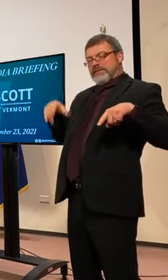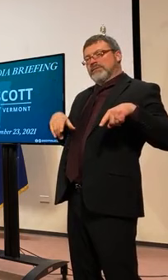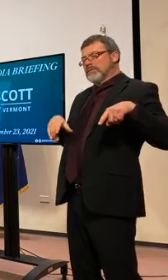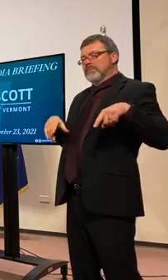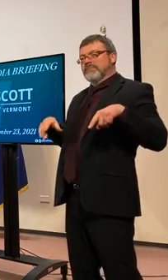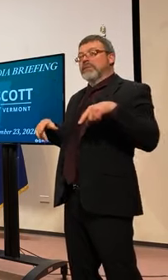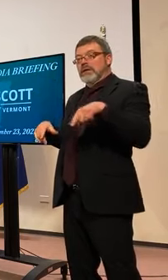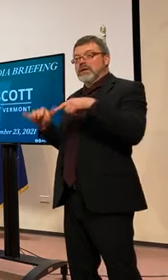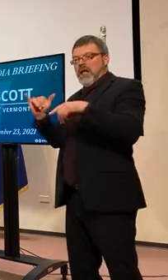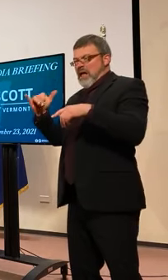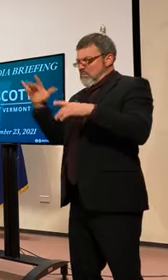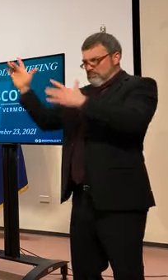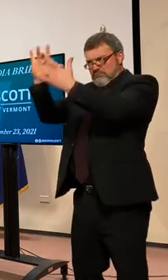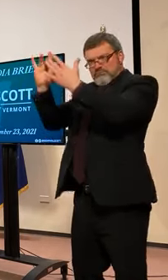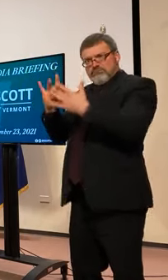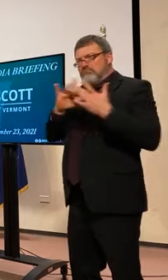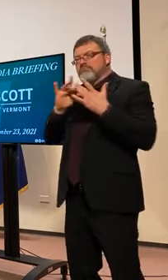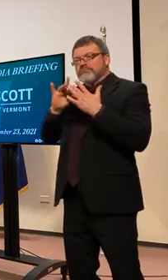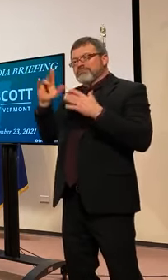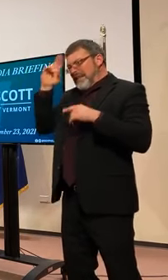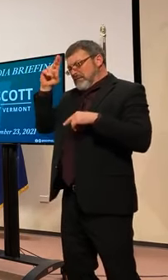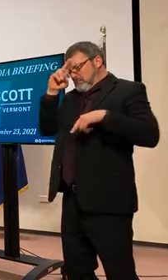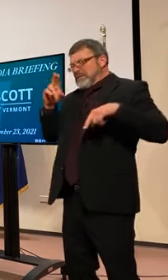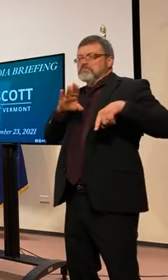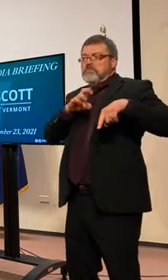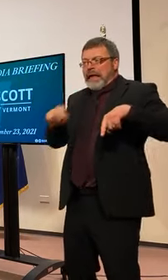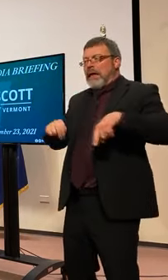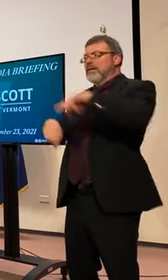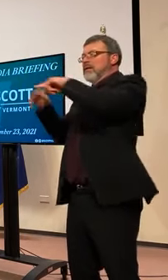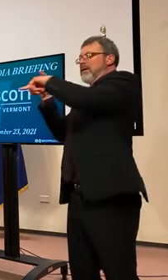the hospital directly. You can also go to